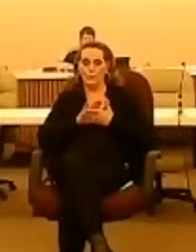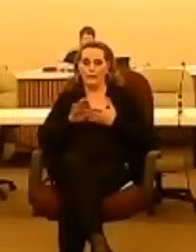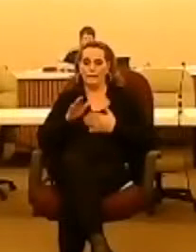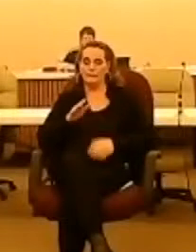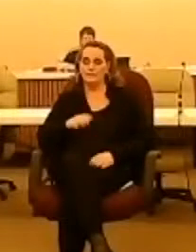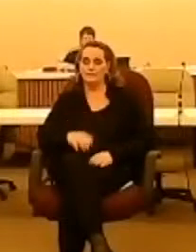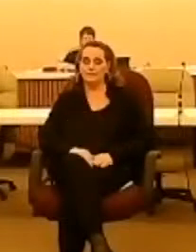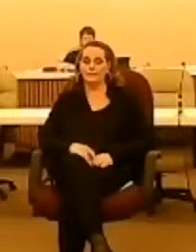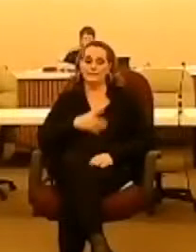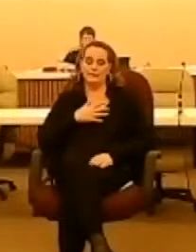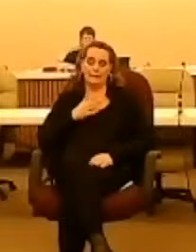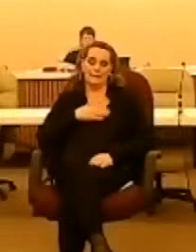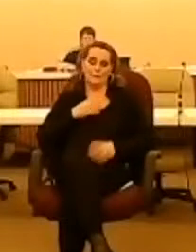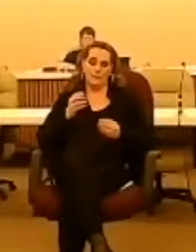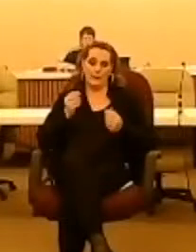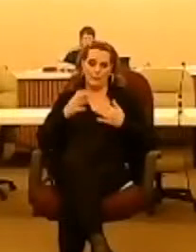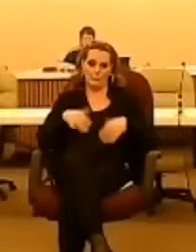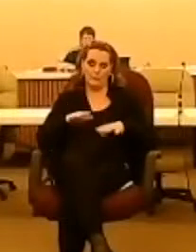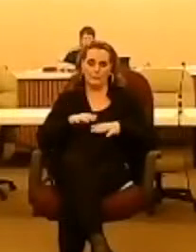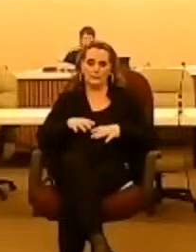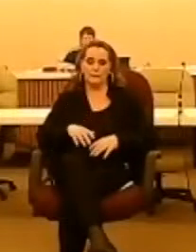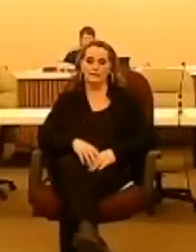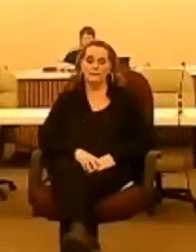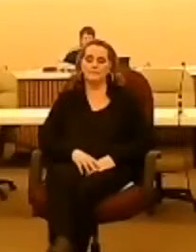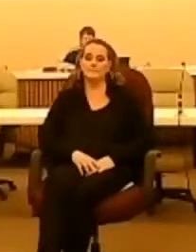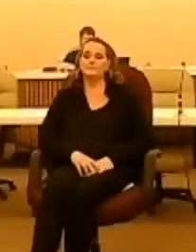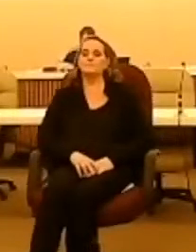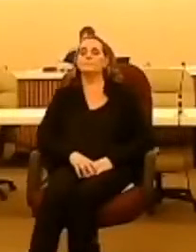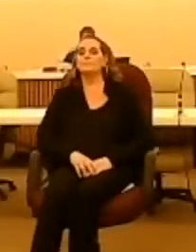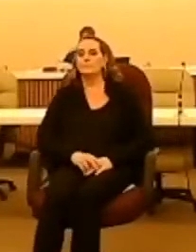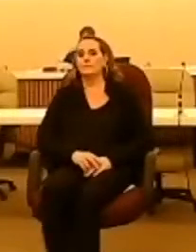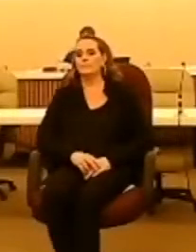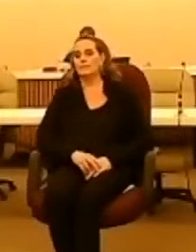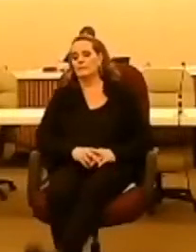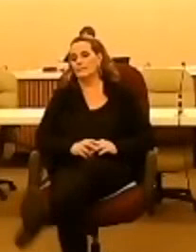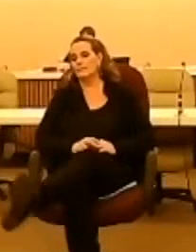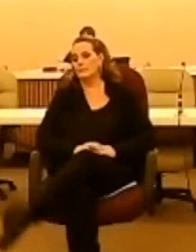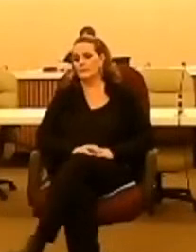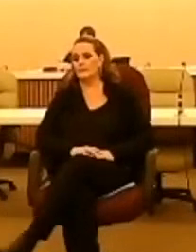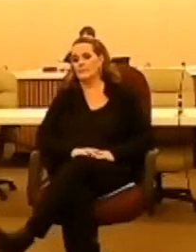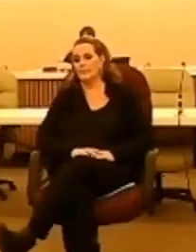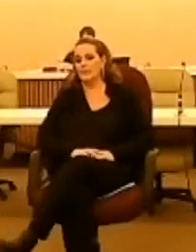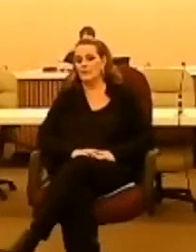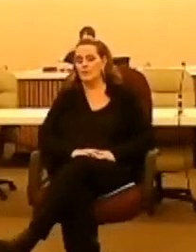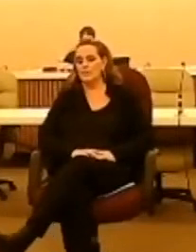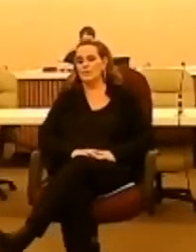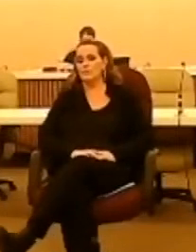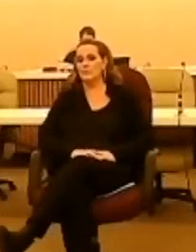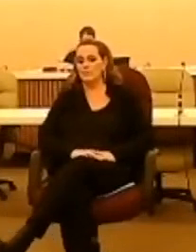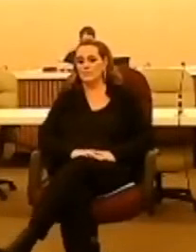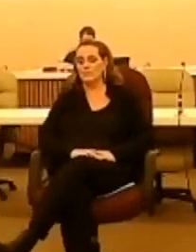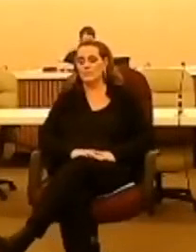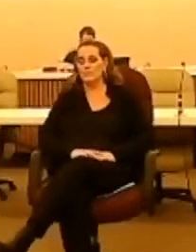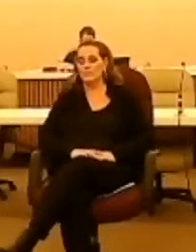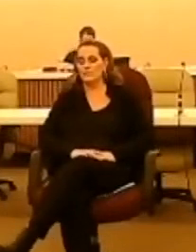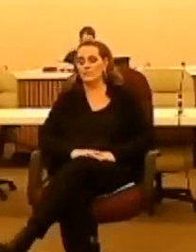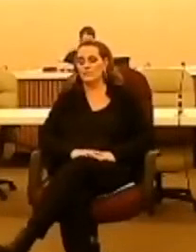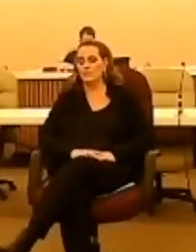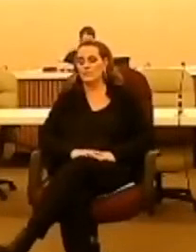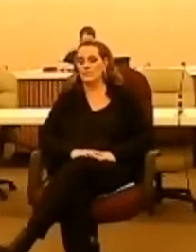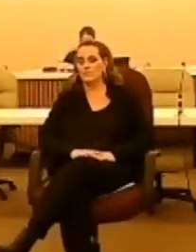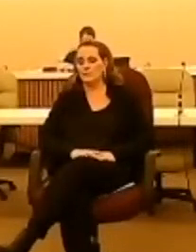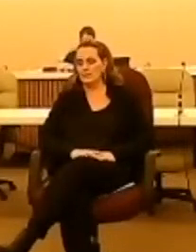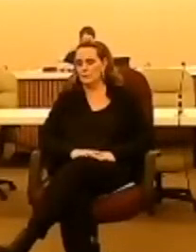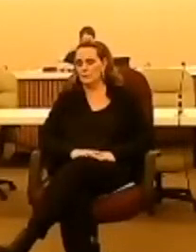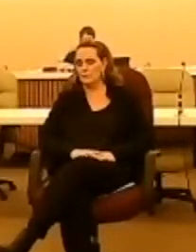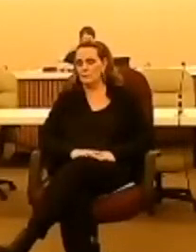is clean. I never lost one drop of gas. So when we told him, okay, we have to check, we